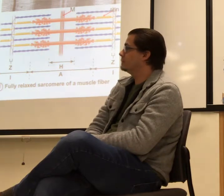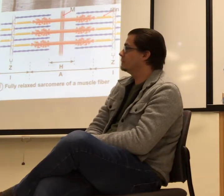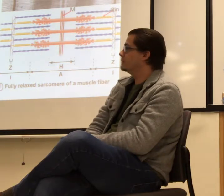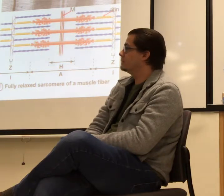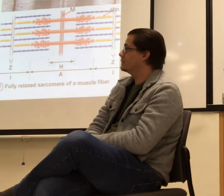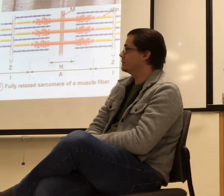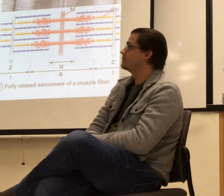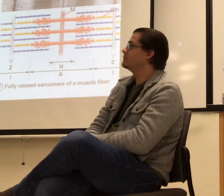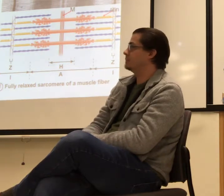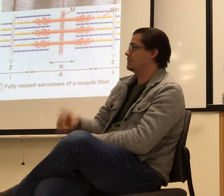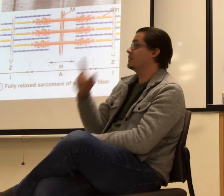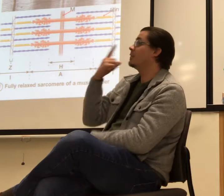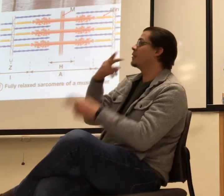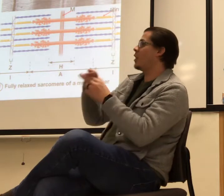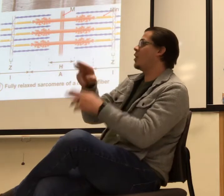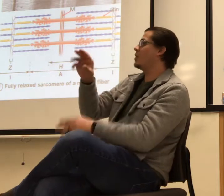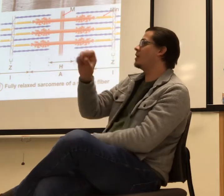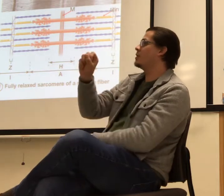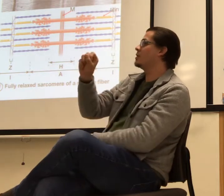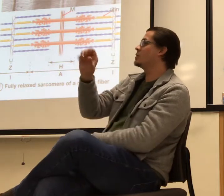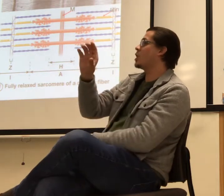called the Sarcomere Structure.